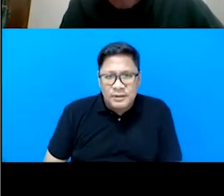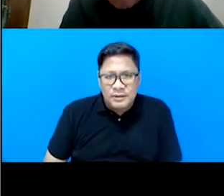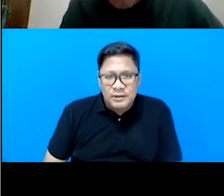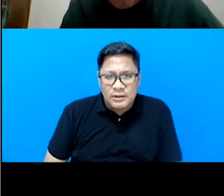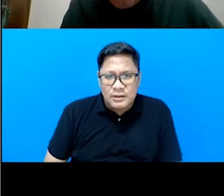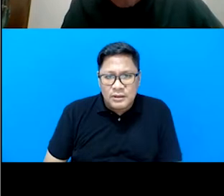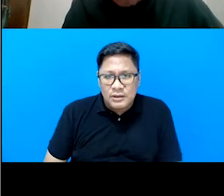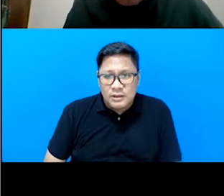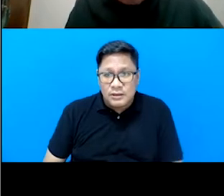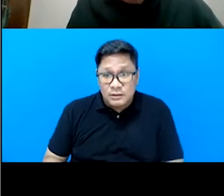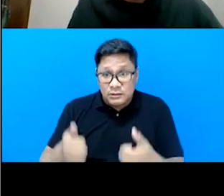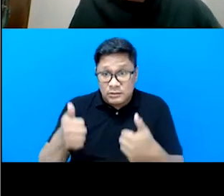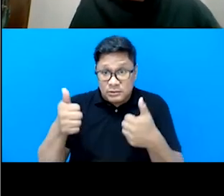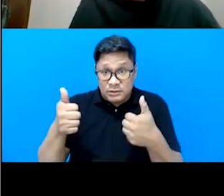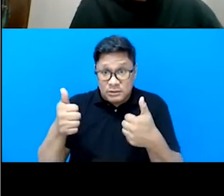Okay.